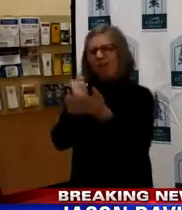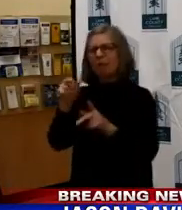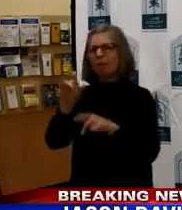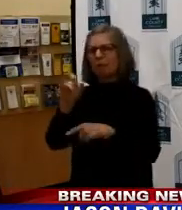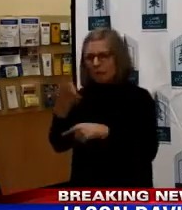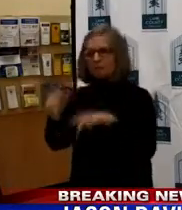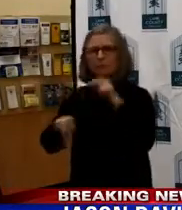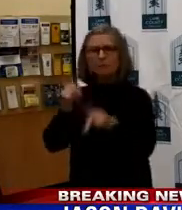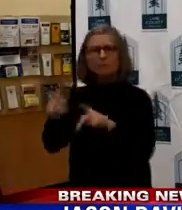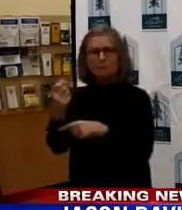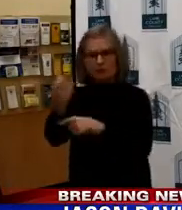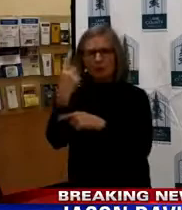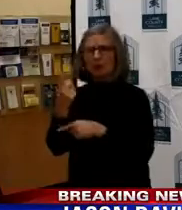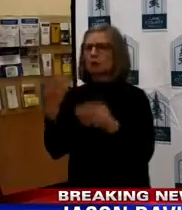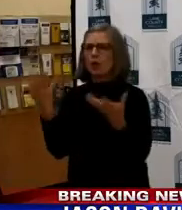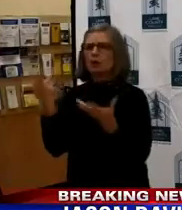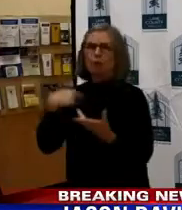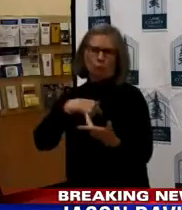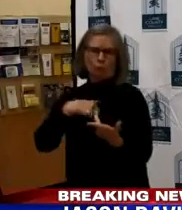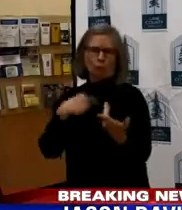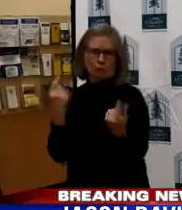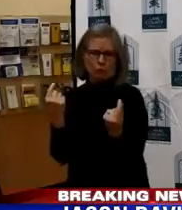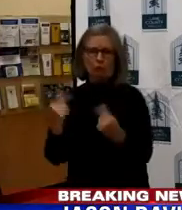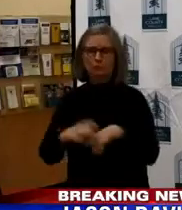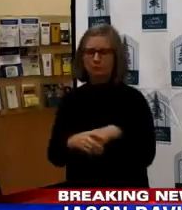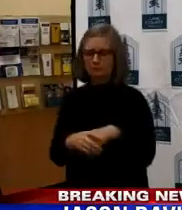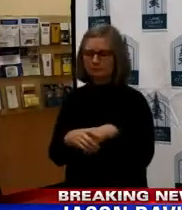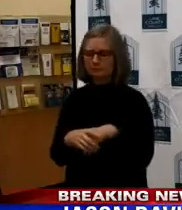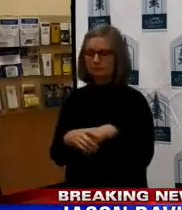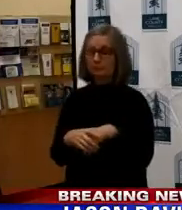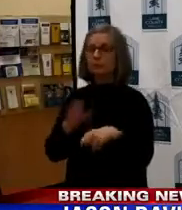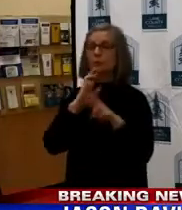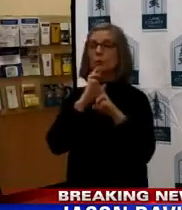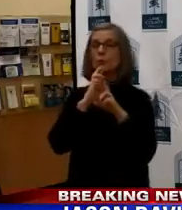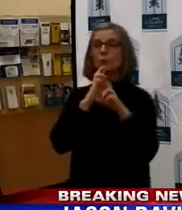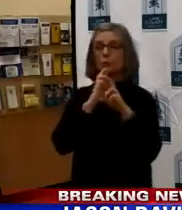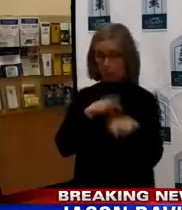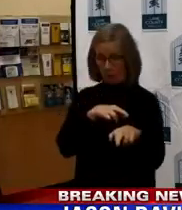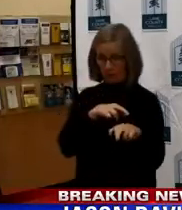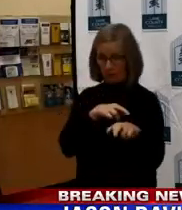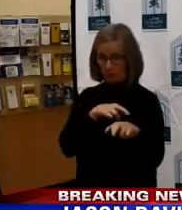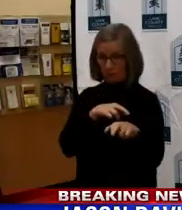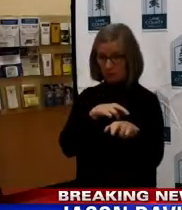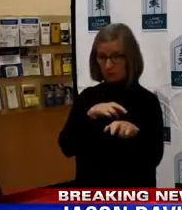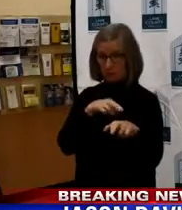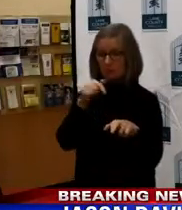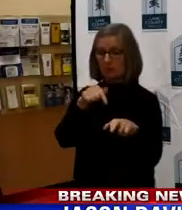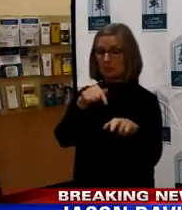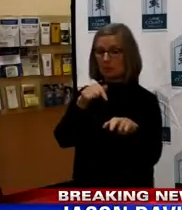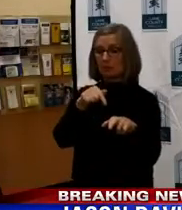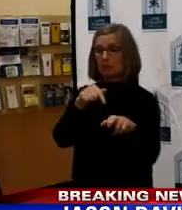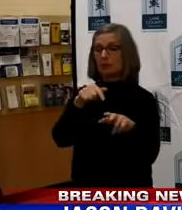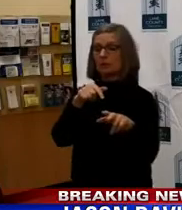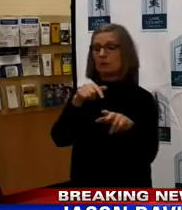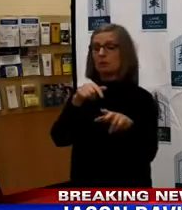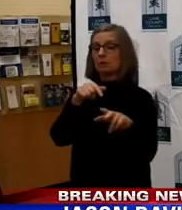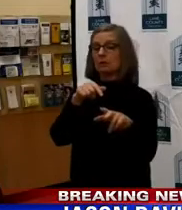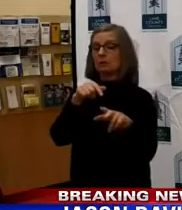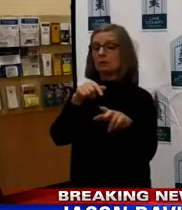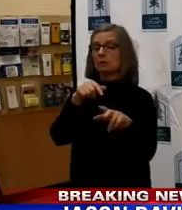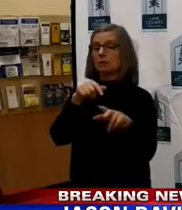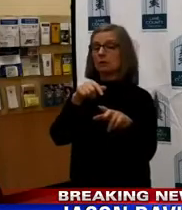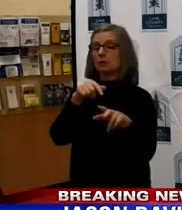In addition to the response effort, so there's a big piece of this, including those communicable disease investigations I mentioned. that is really